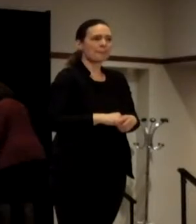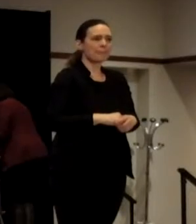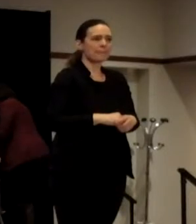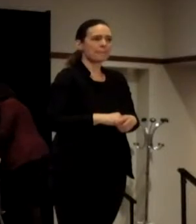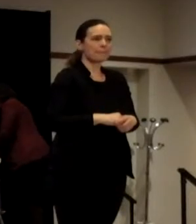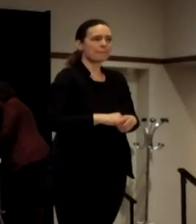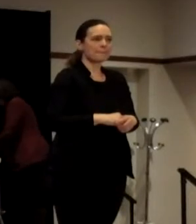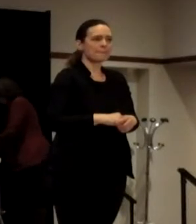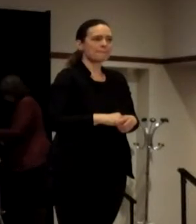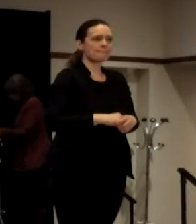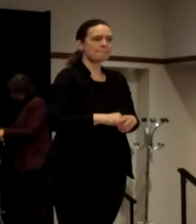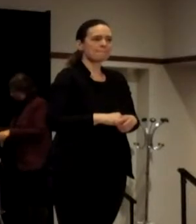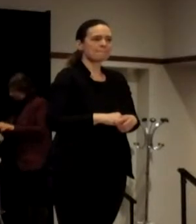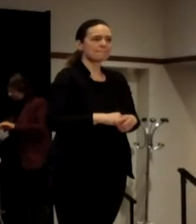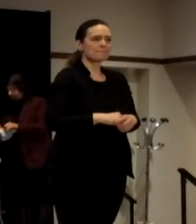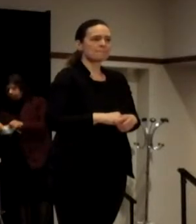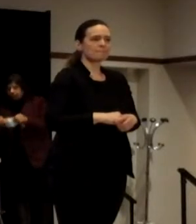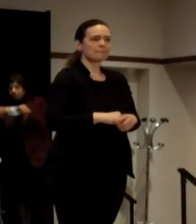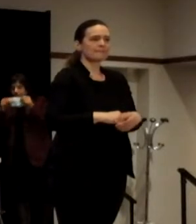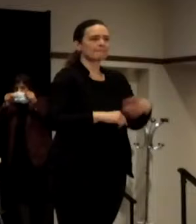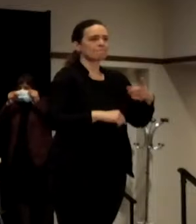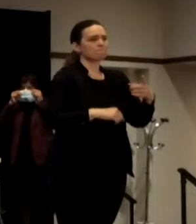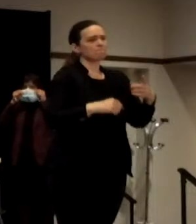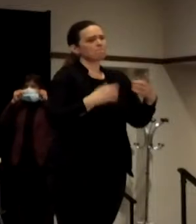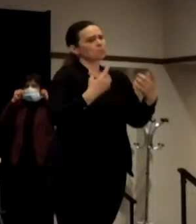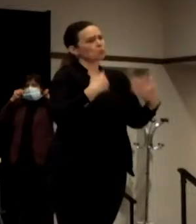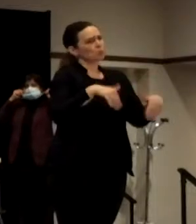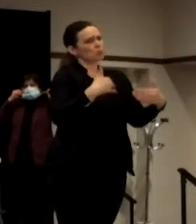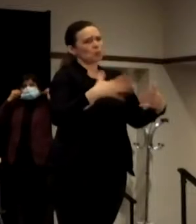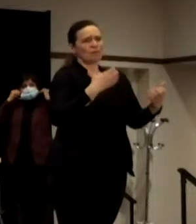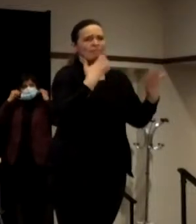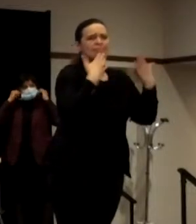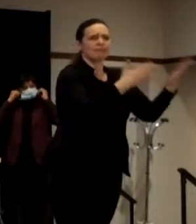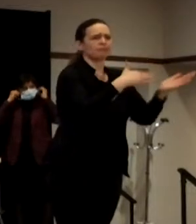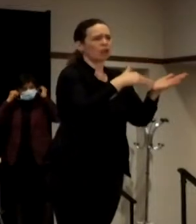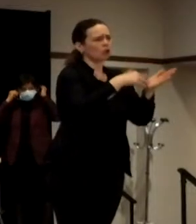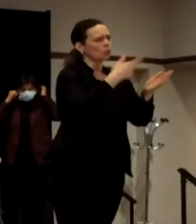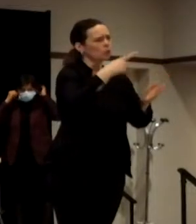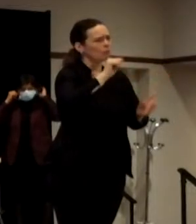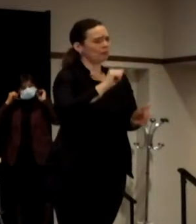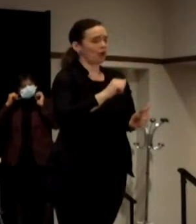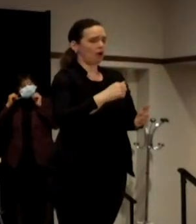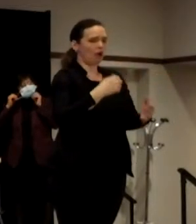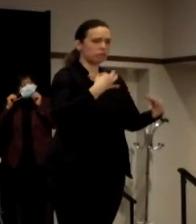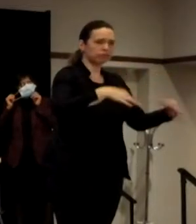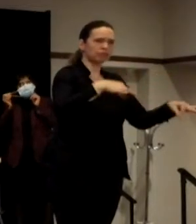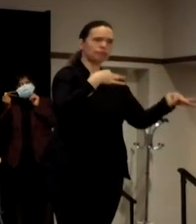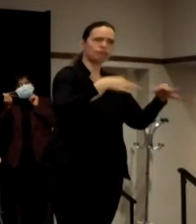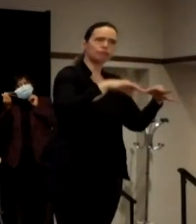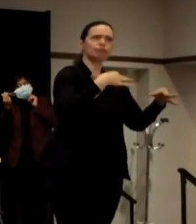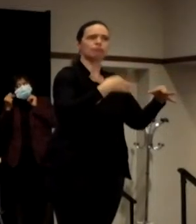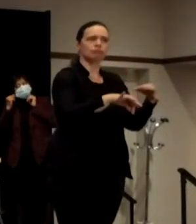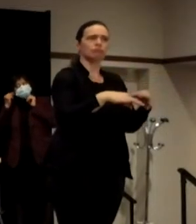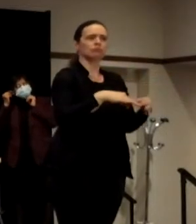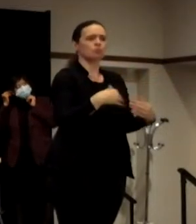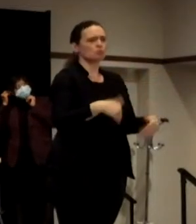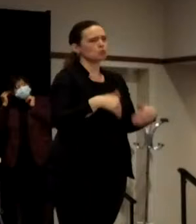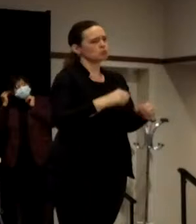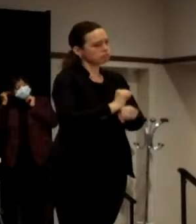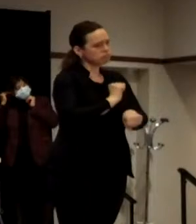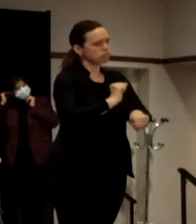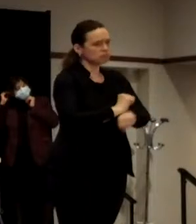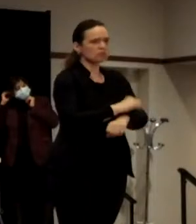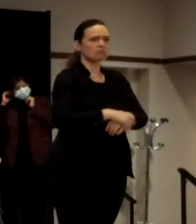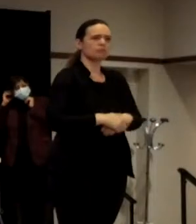I want to thank Dr. Gupta and her team. Obviously, they've done a lot of work, as you can see. and looked at this from